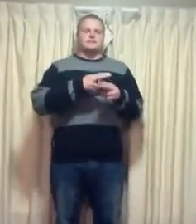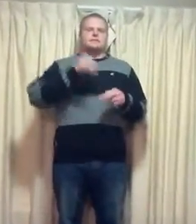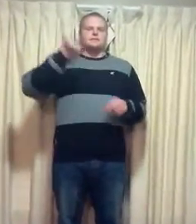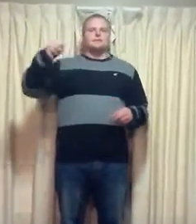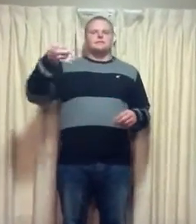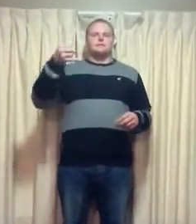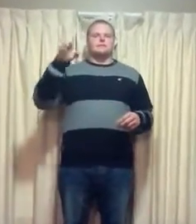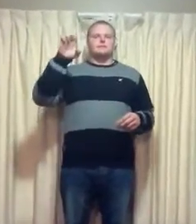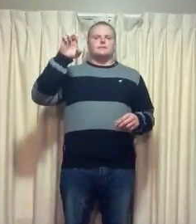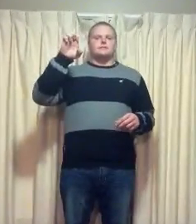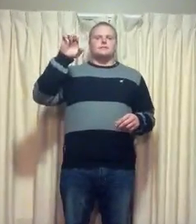Thank you.